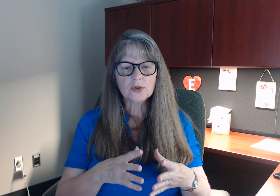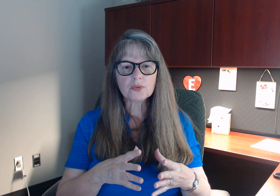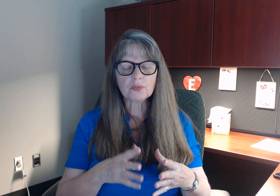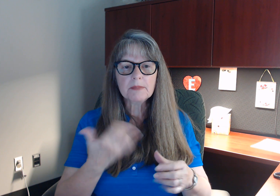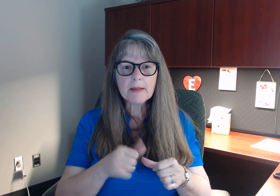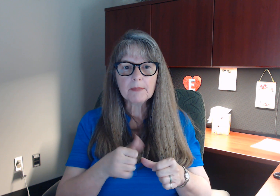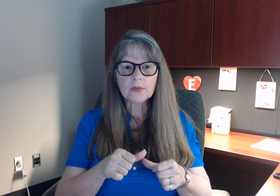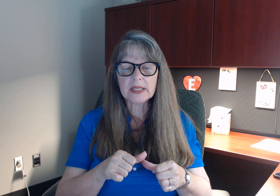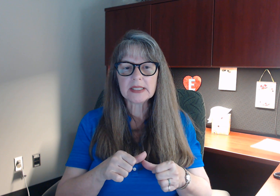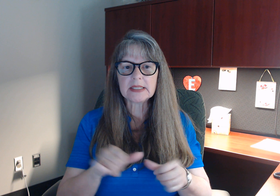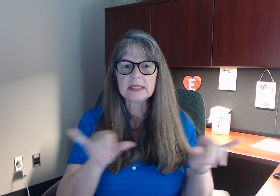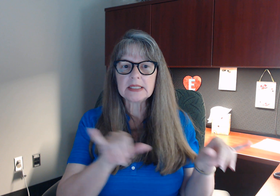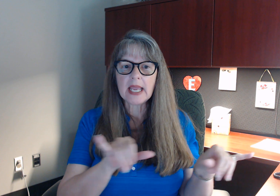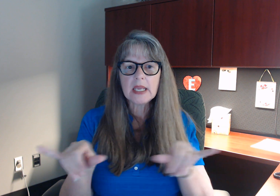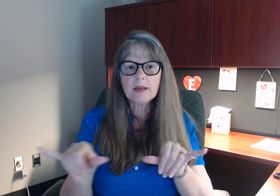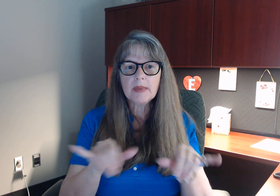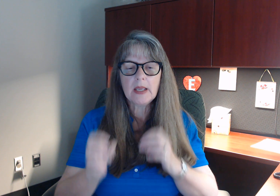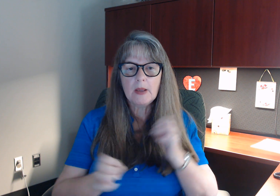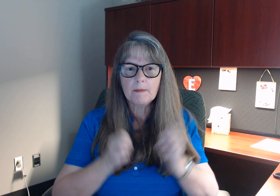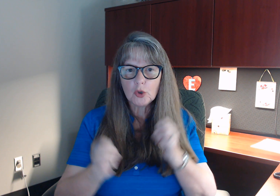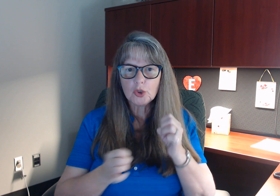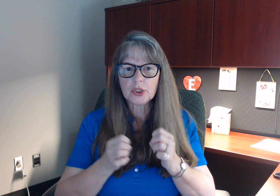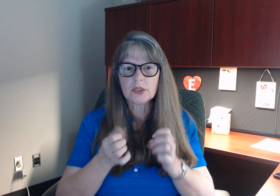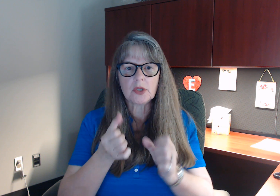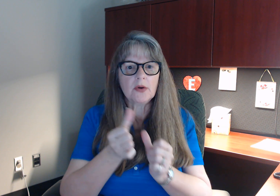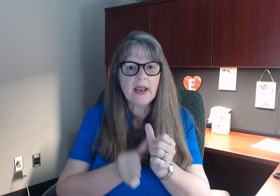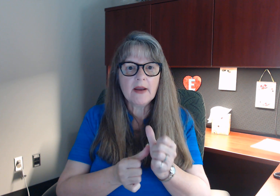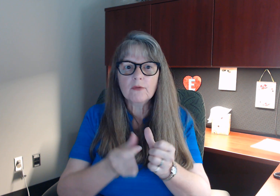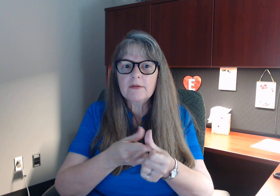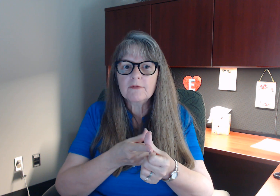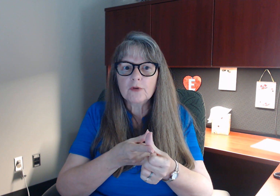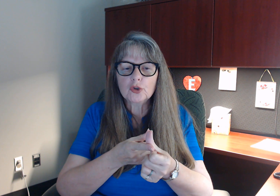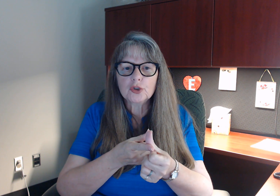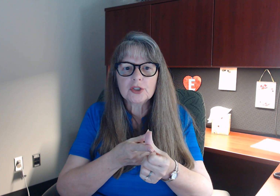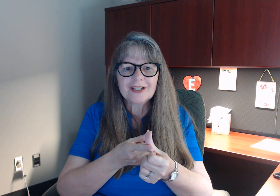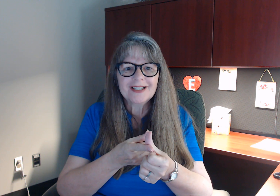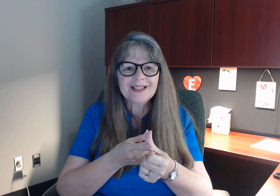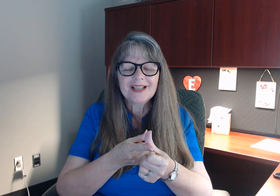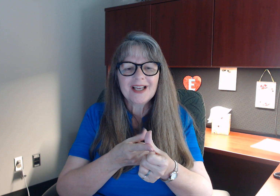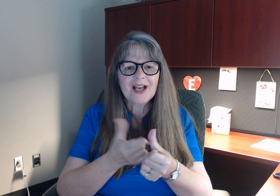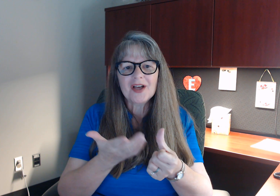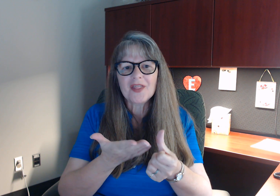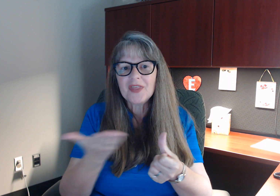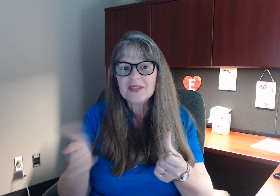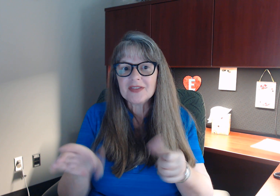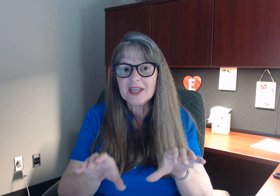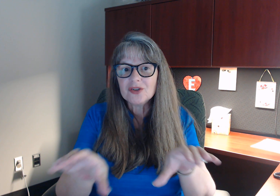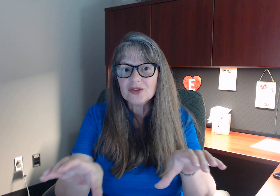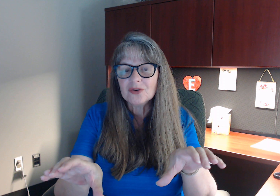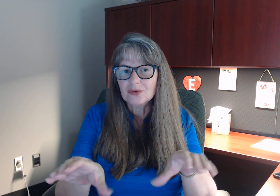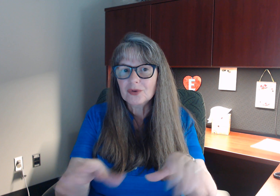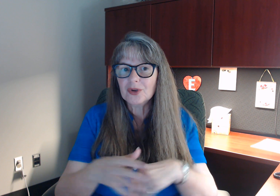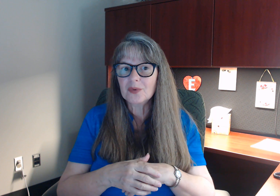just remember that it's the same emotions on every first thing that they do. It's